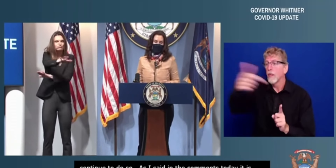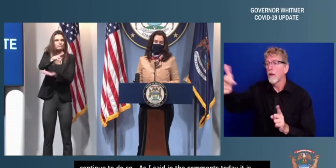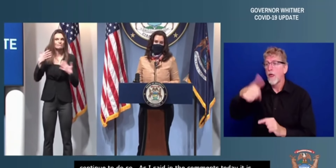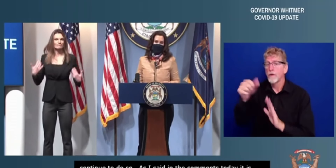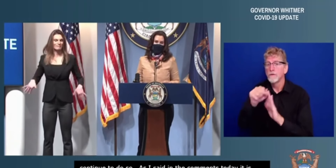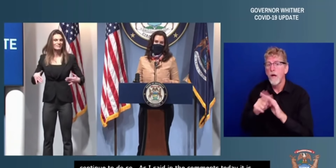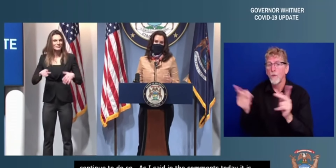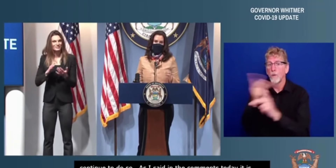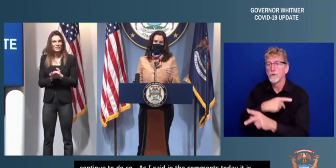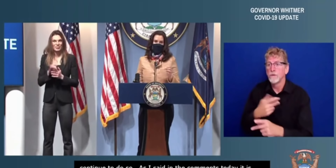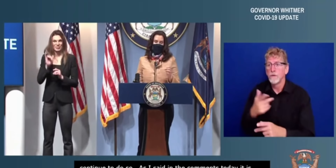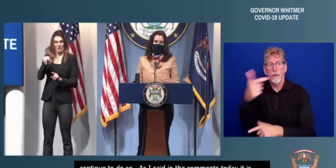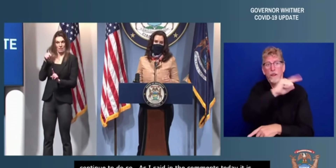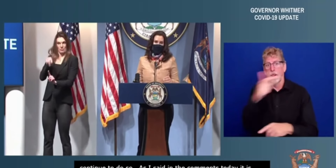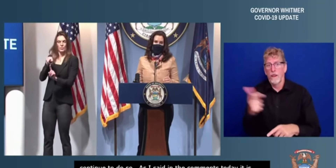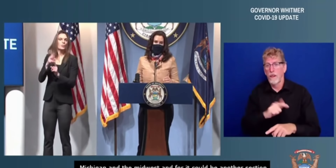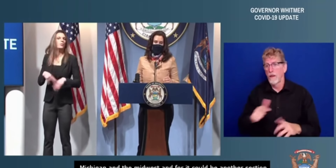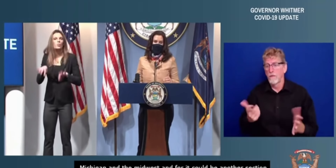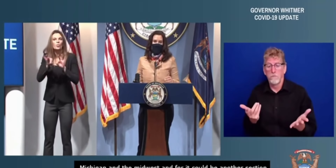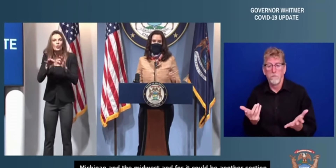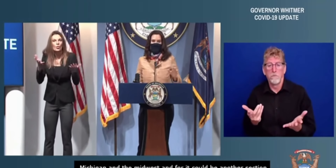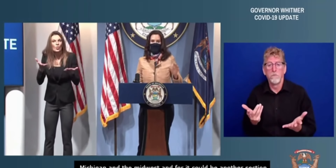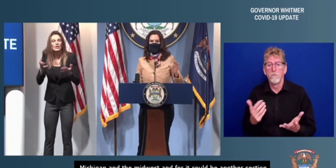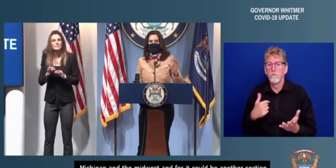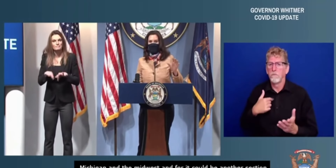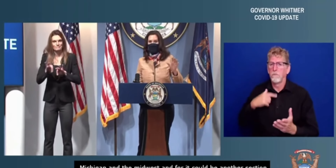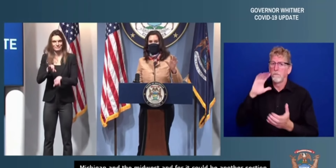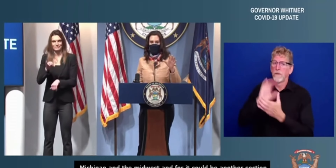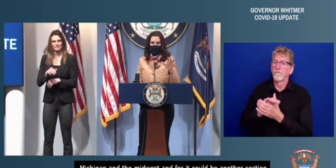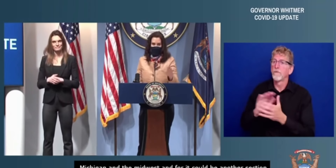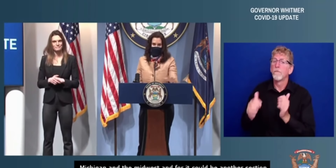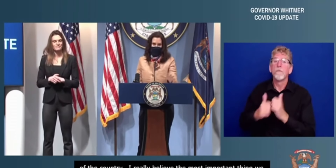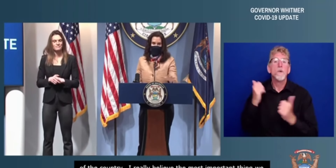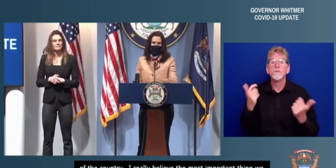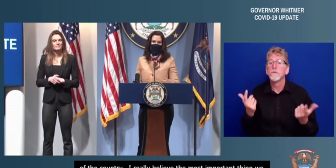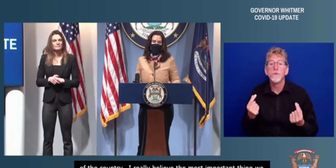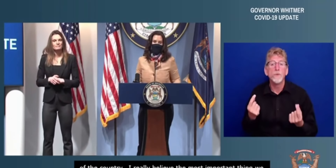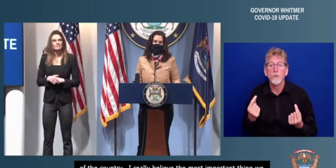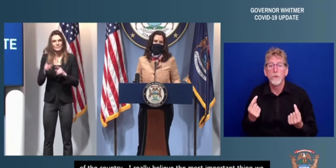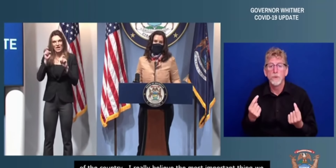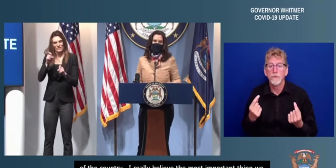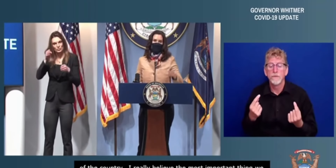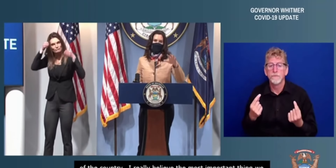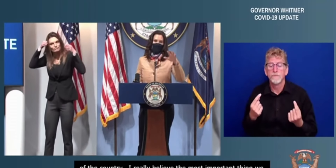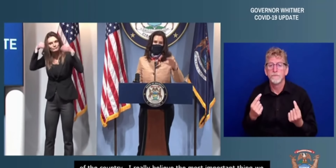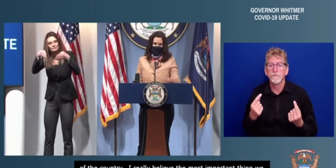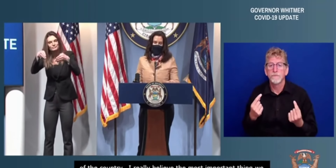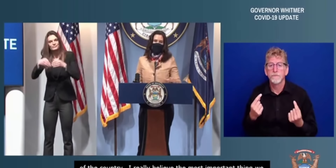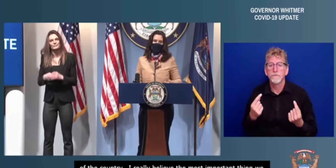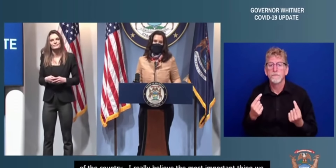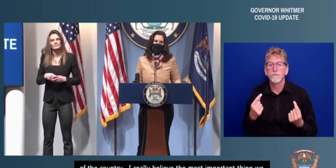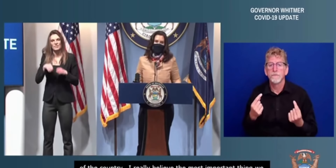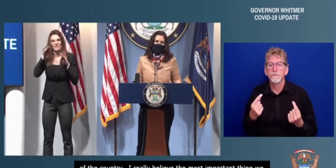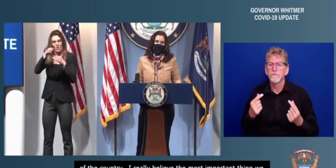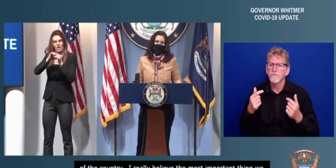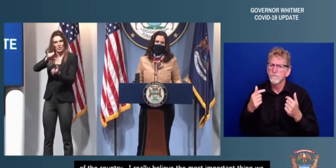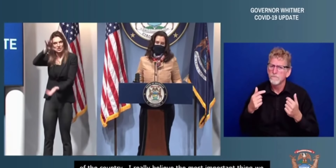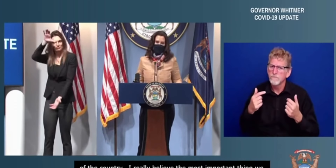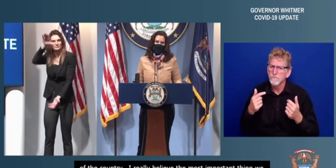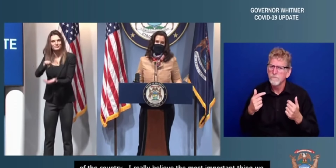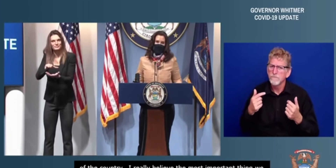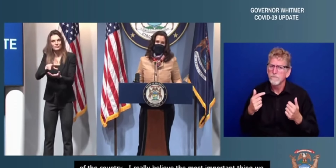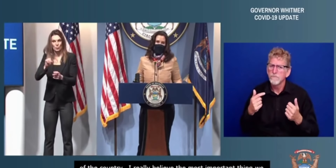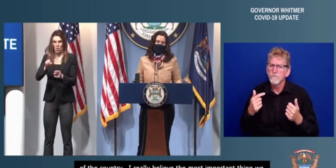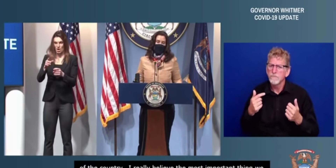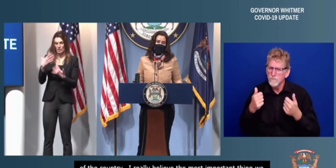really believe that the most important thing we can do is put our efforts into squelching where